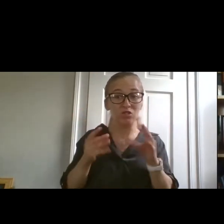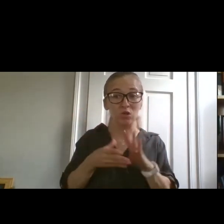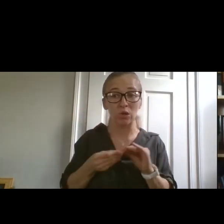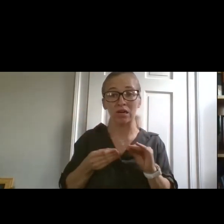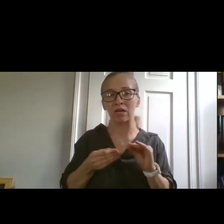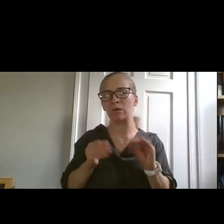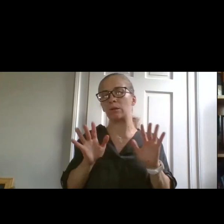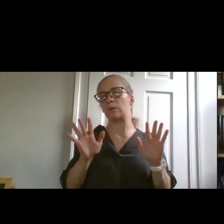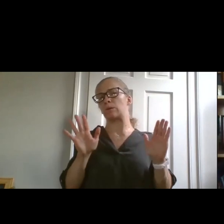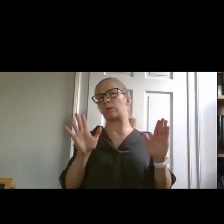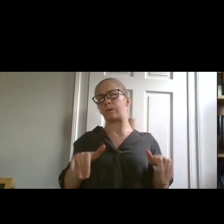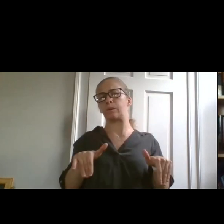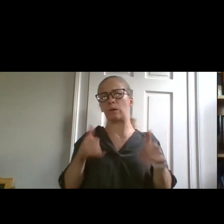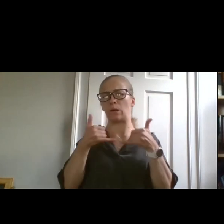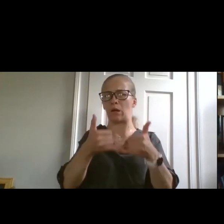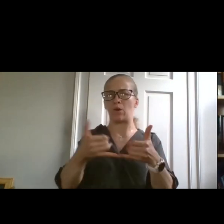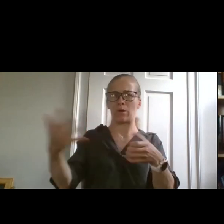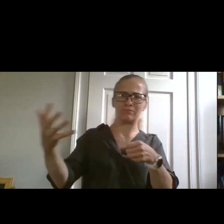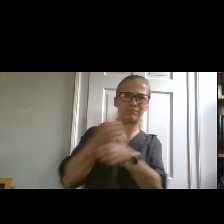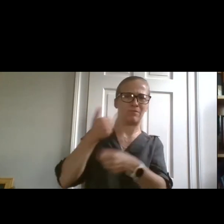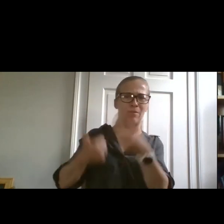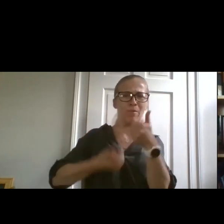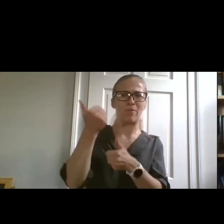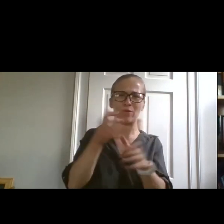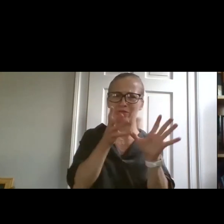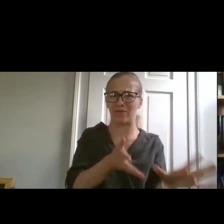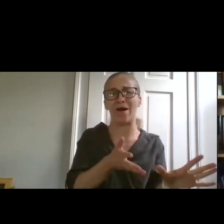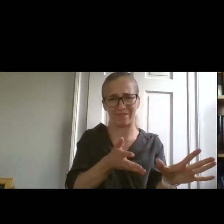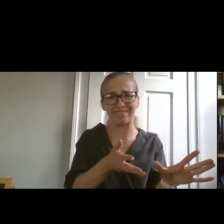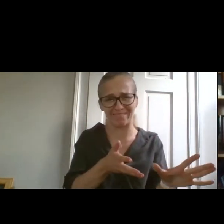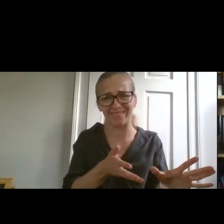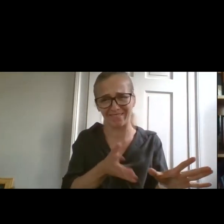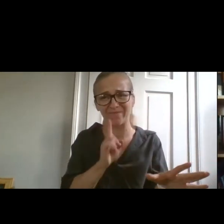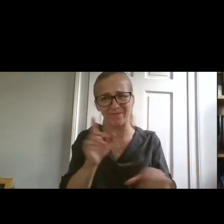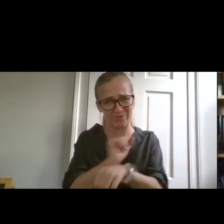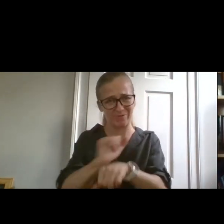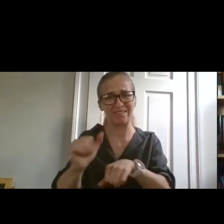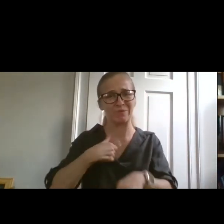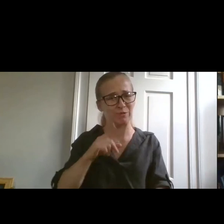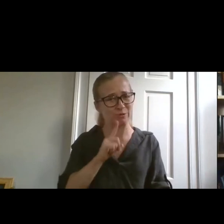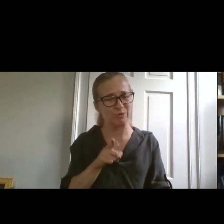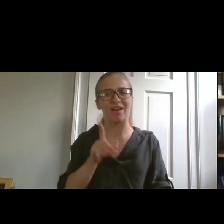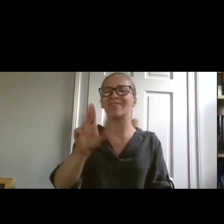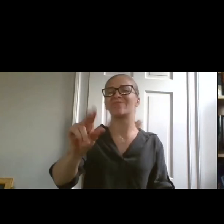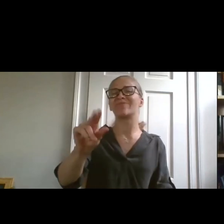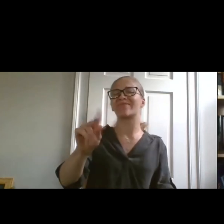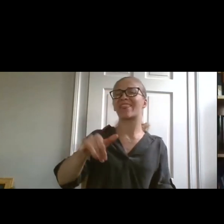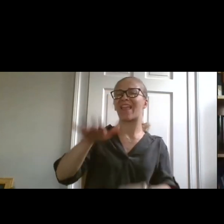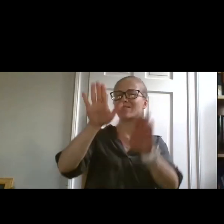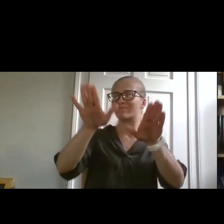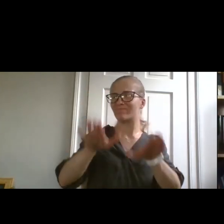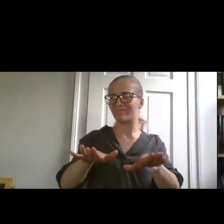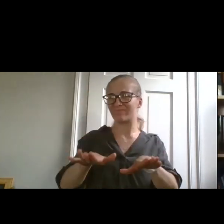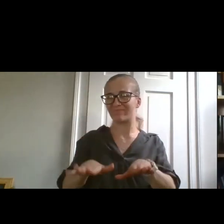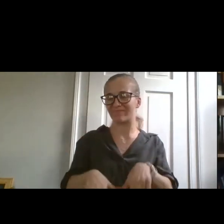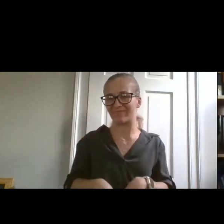absolutely going to win the award for most vomit, I think, of all the stories. I'm really pretty sure. No, that was magnificent. Thank you. A writer has